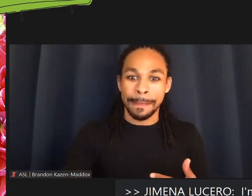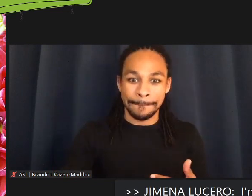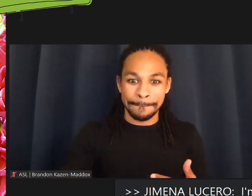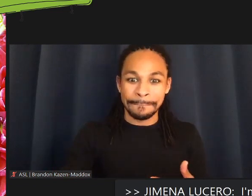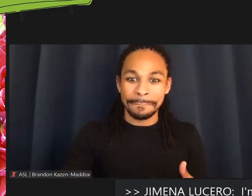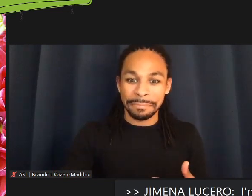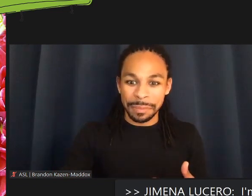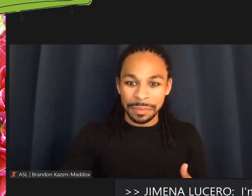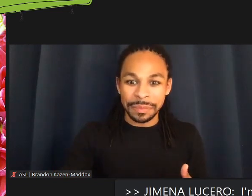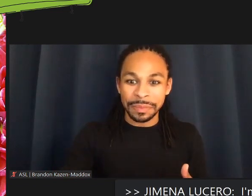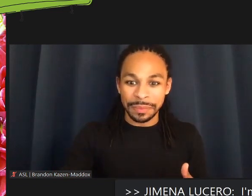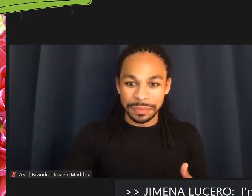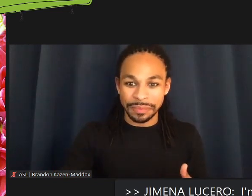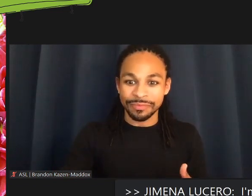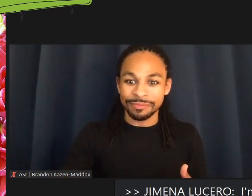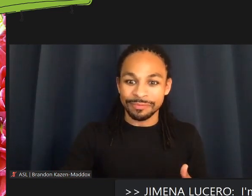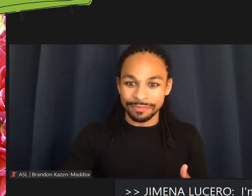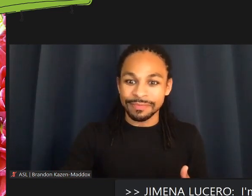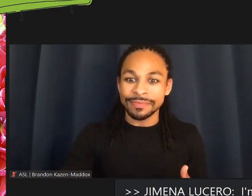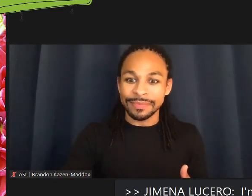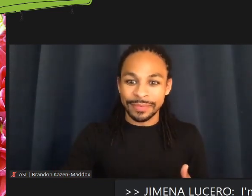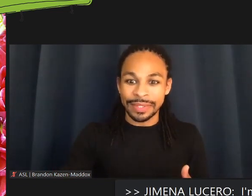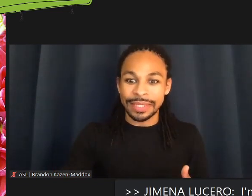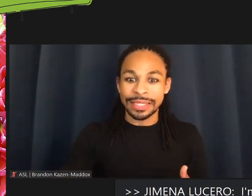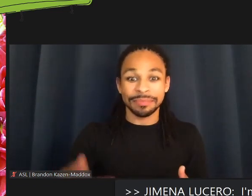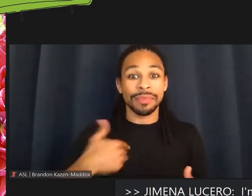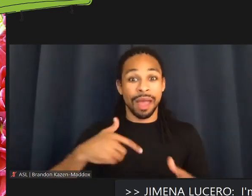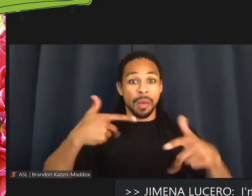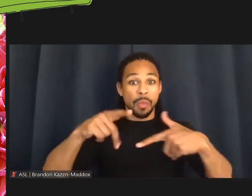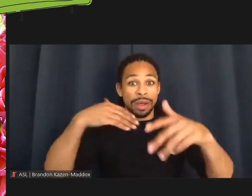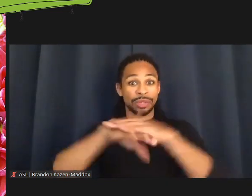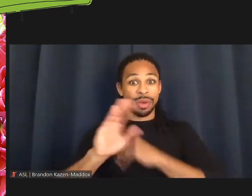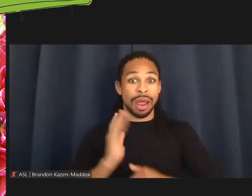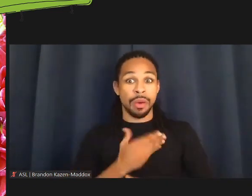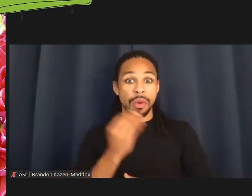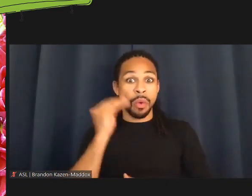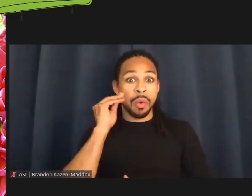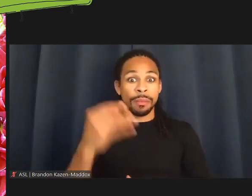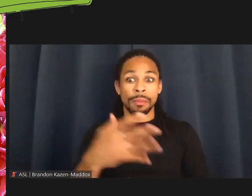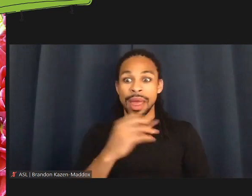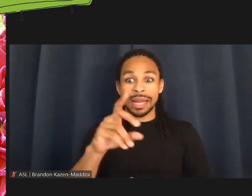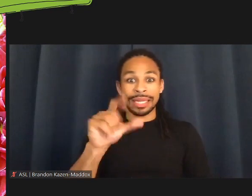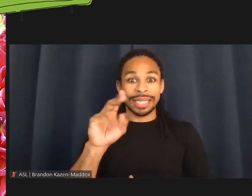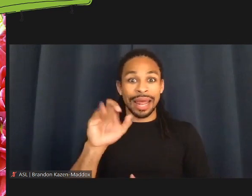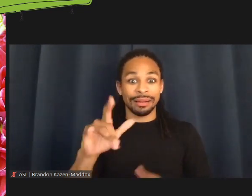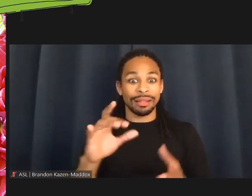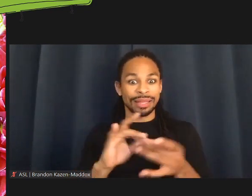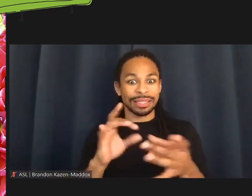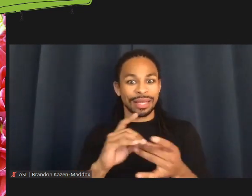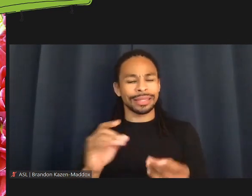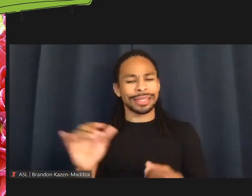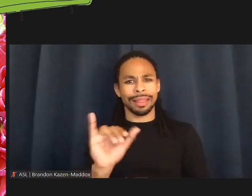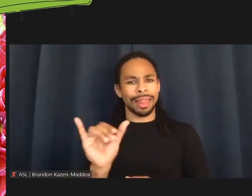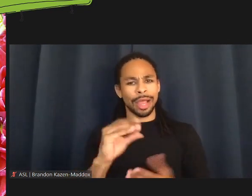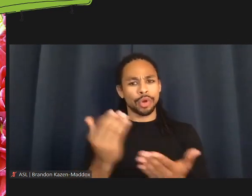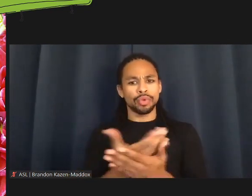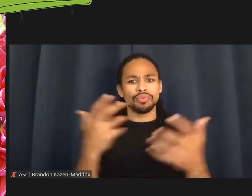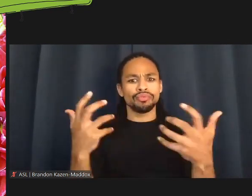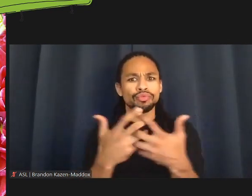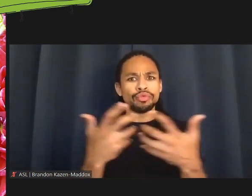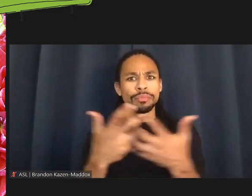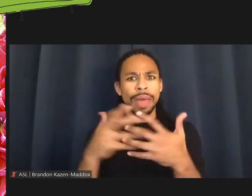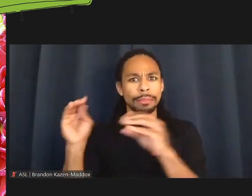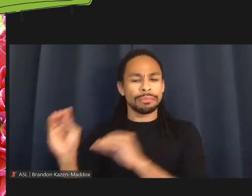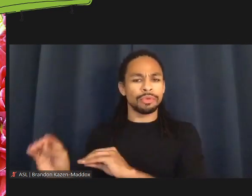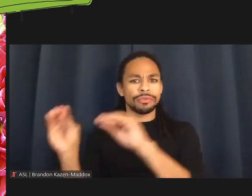I walk into our house and Daniel says it's like a new roommate moved in. He keeps to